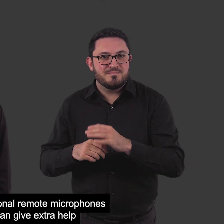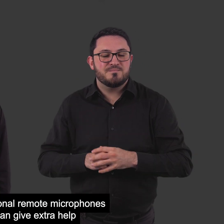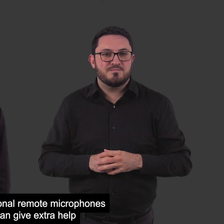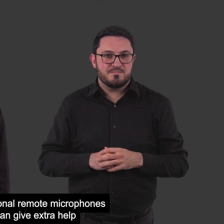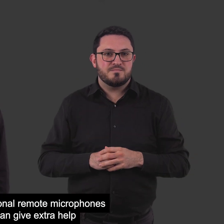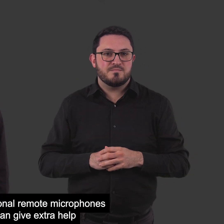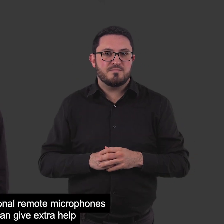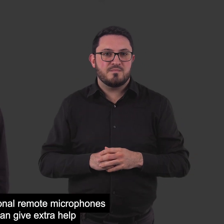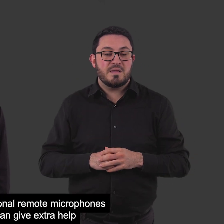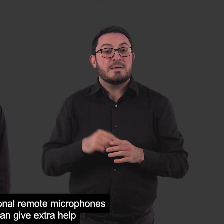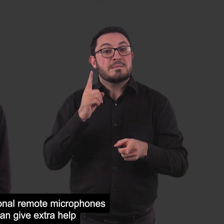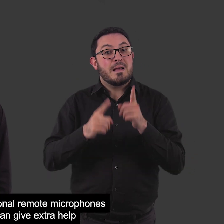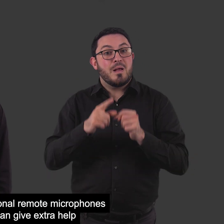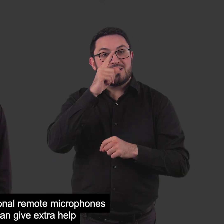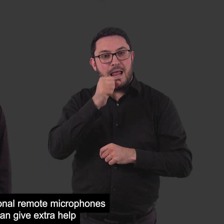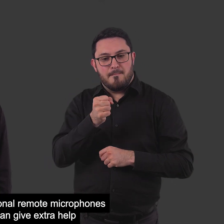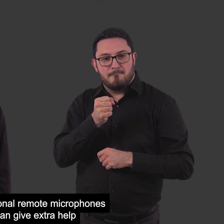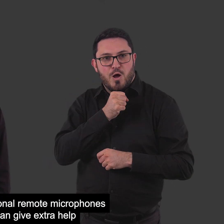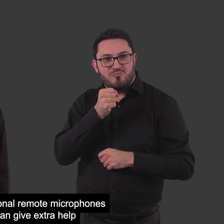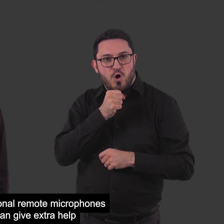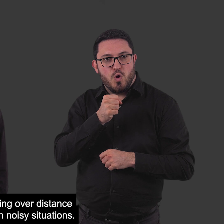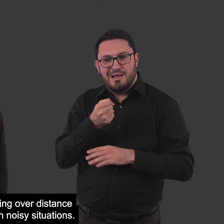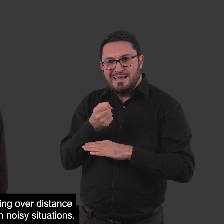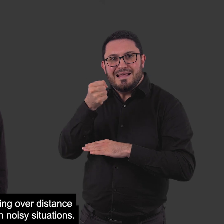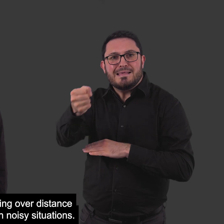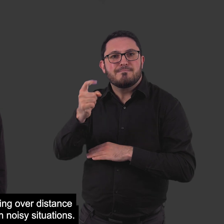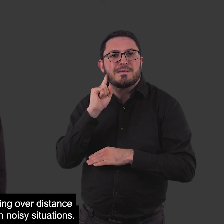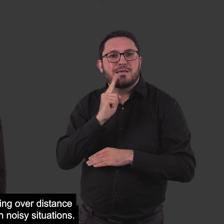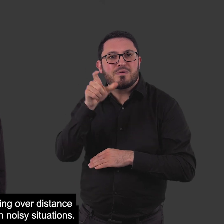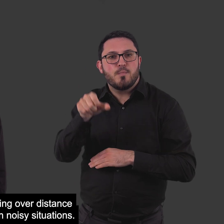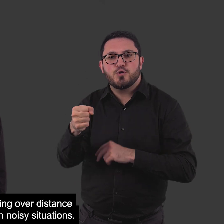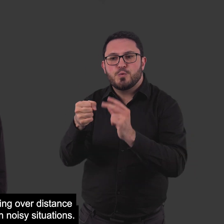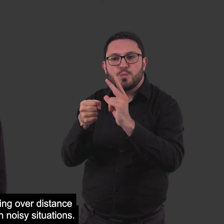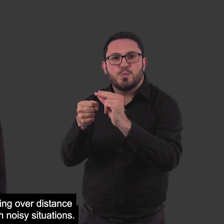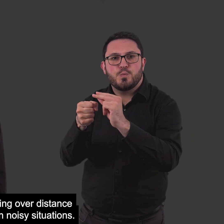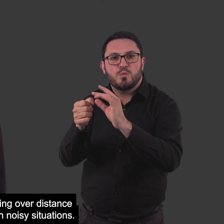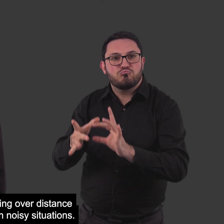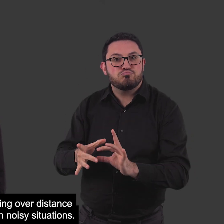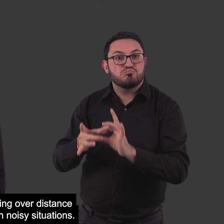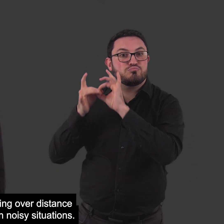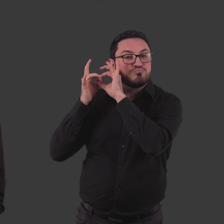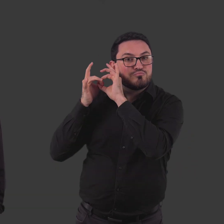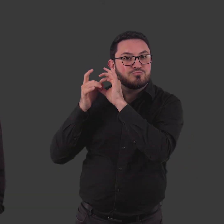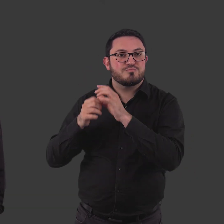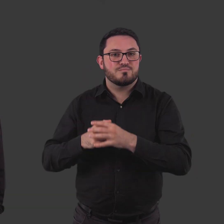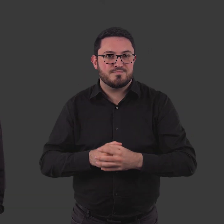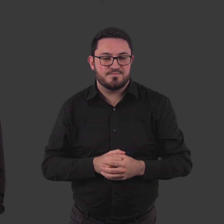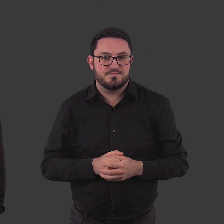Also additional remote microphones that can give extra help hearing over distance and in noisy